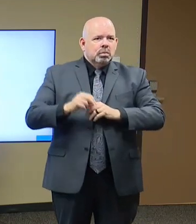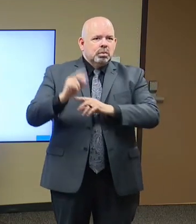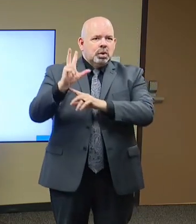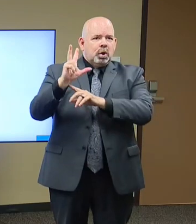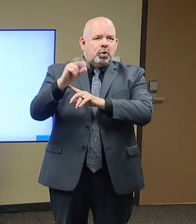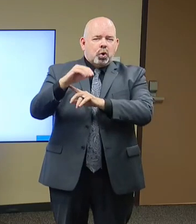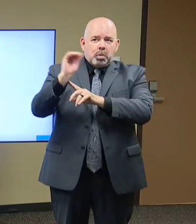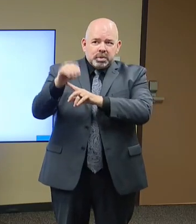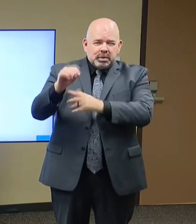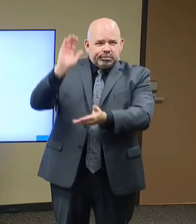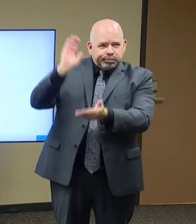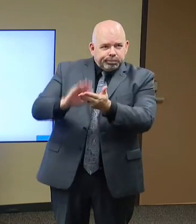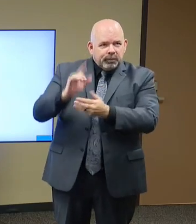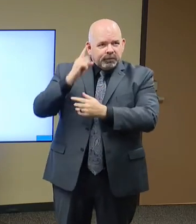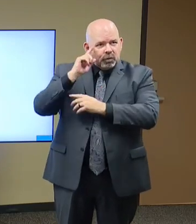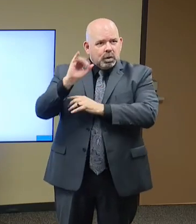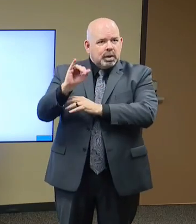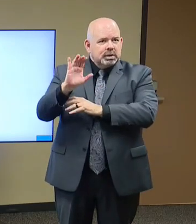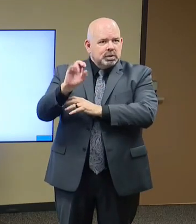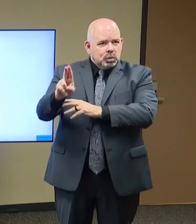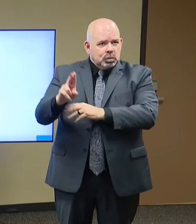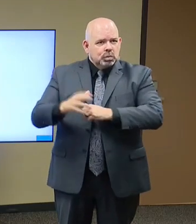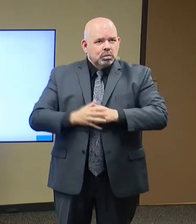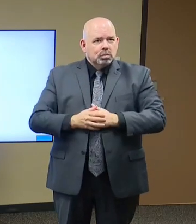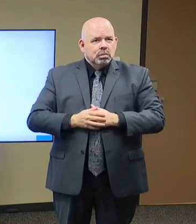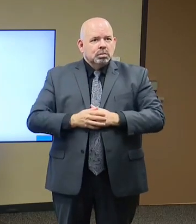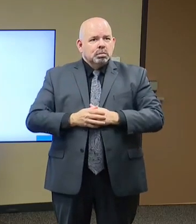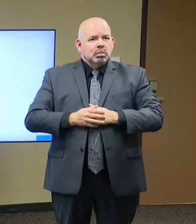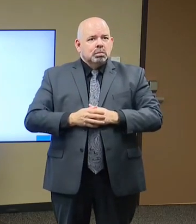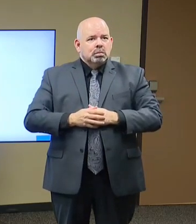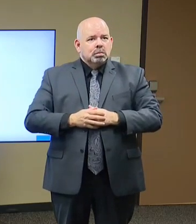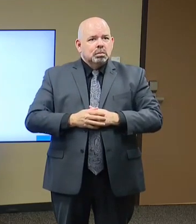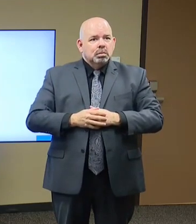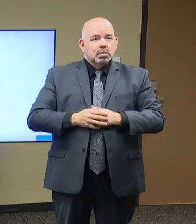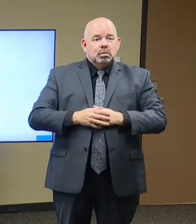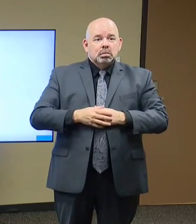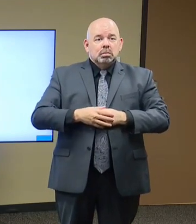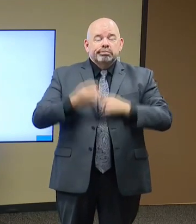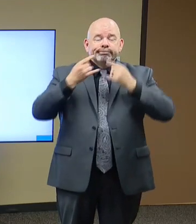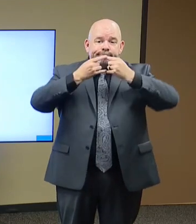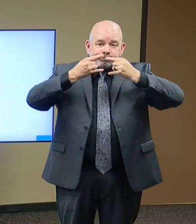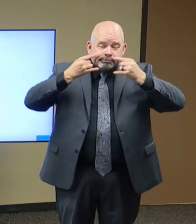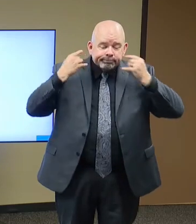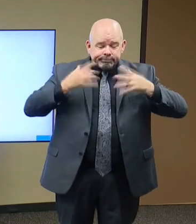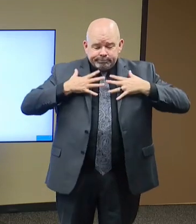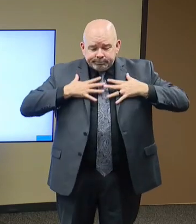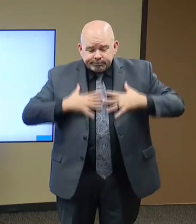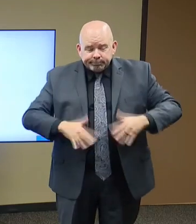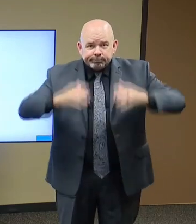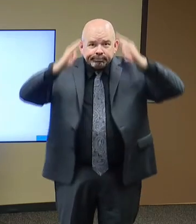being COVID-19. Sufficient PPE for the healthcare facilities. And